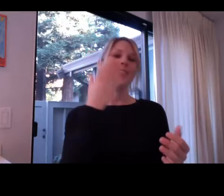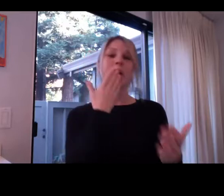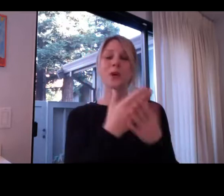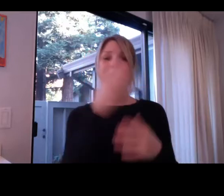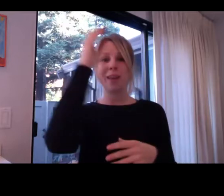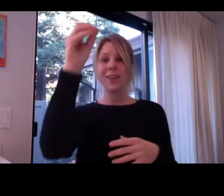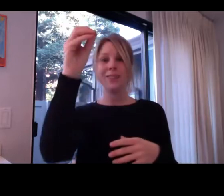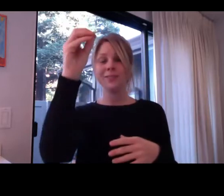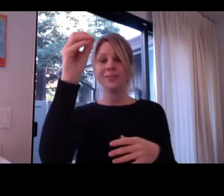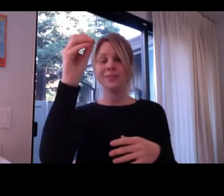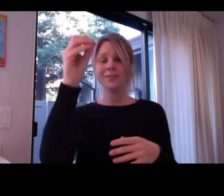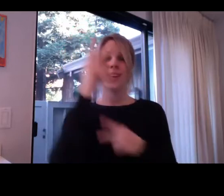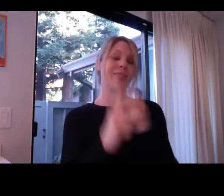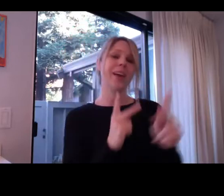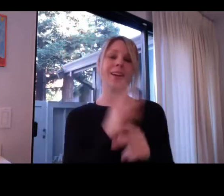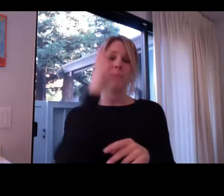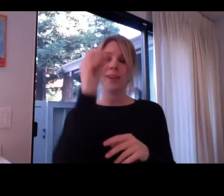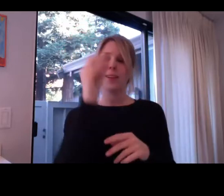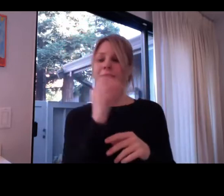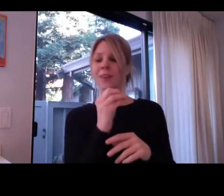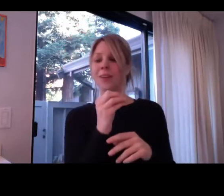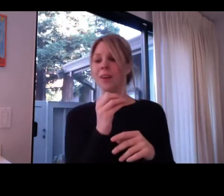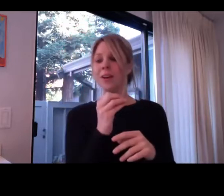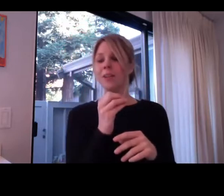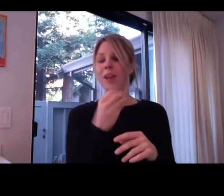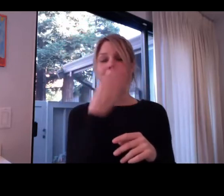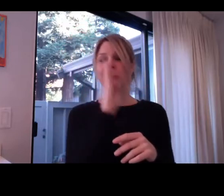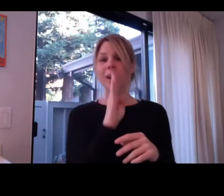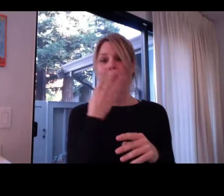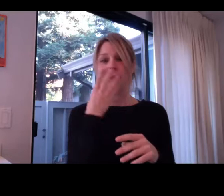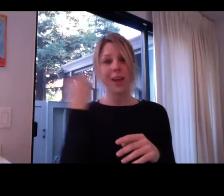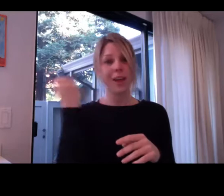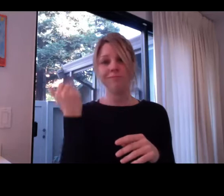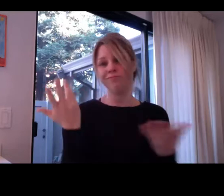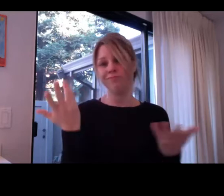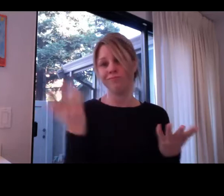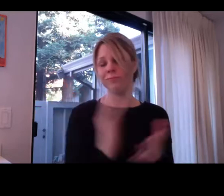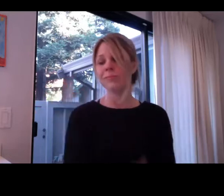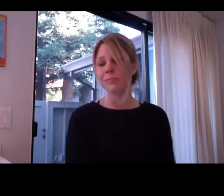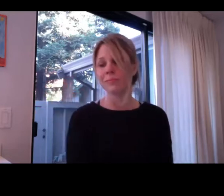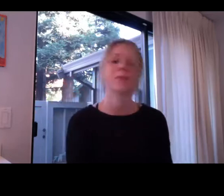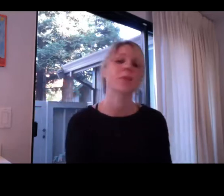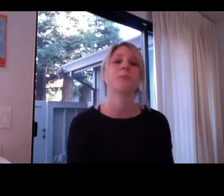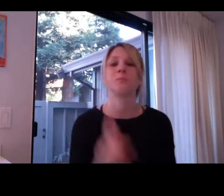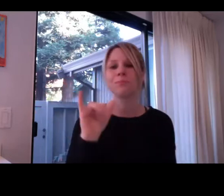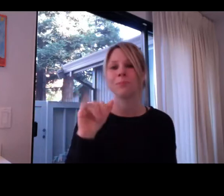Just a good man and the kind of man I will never forget.